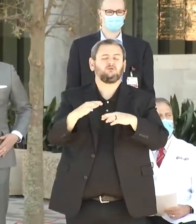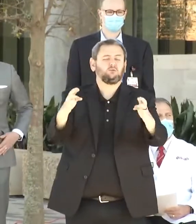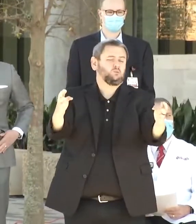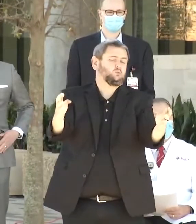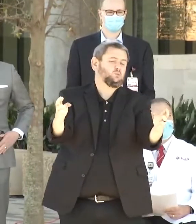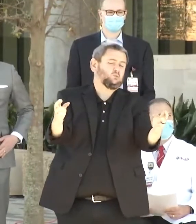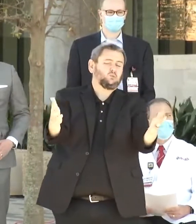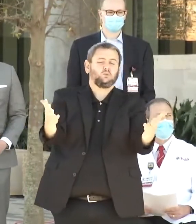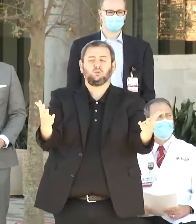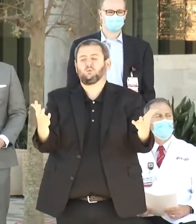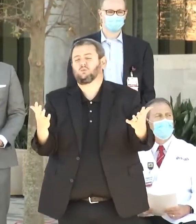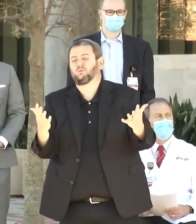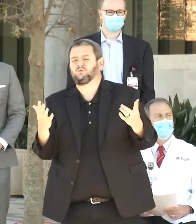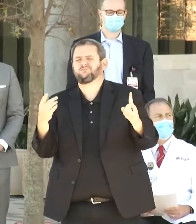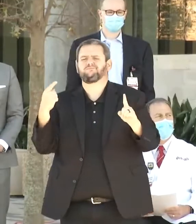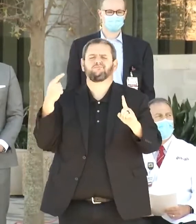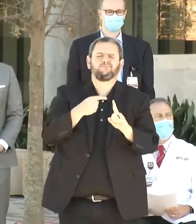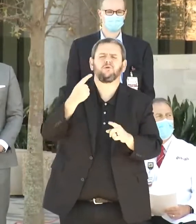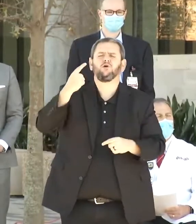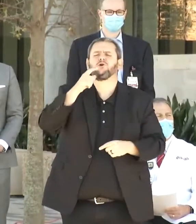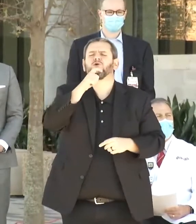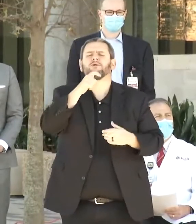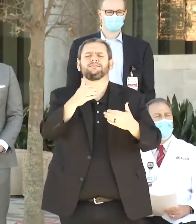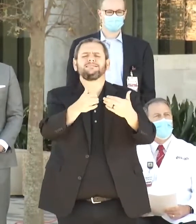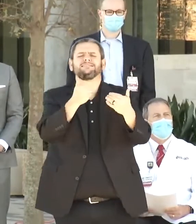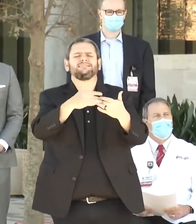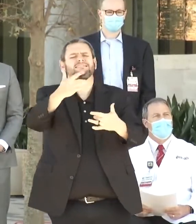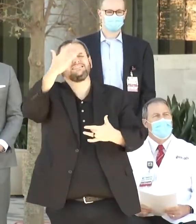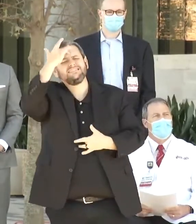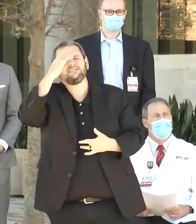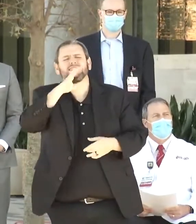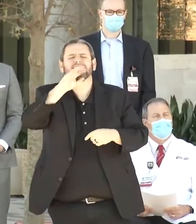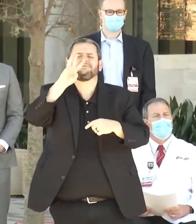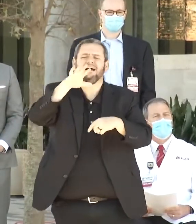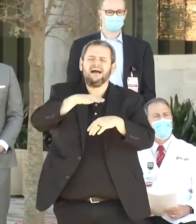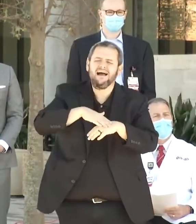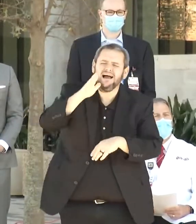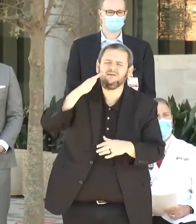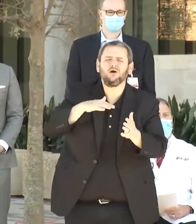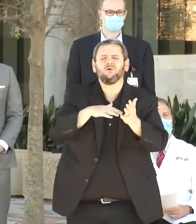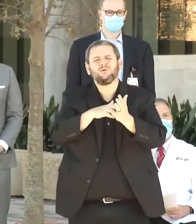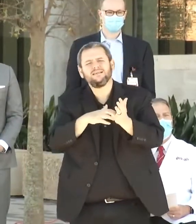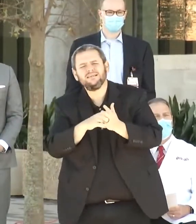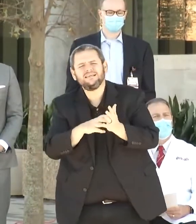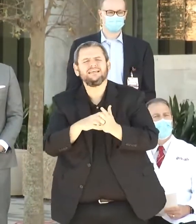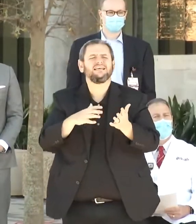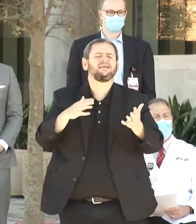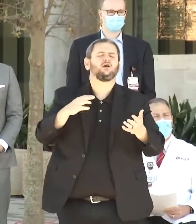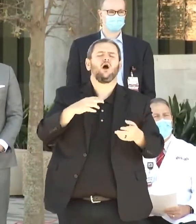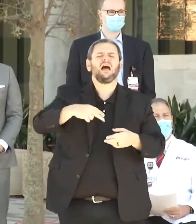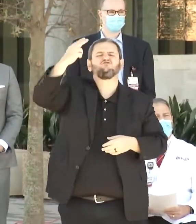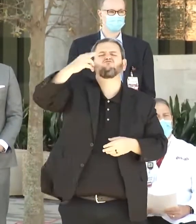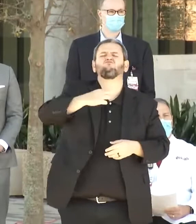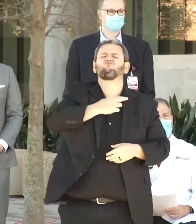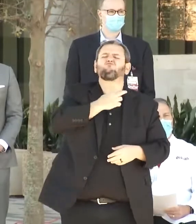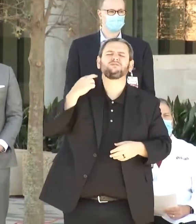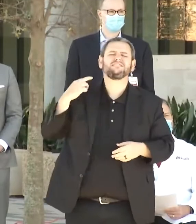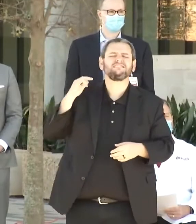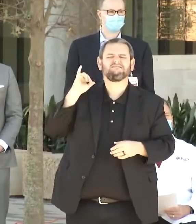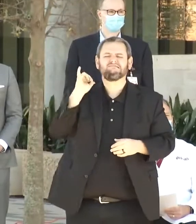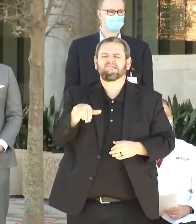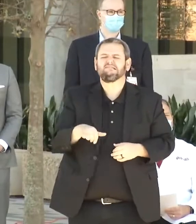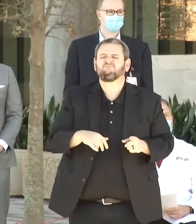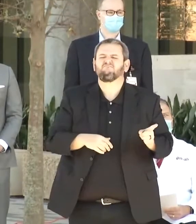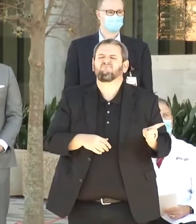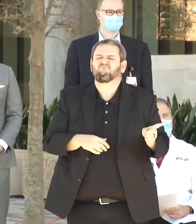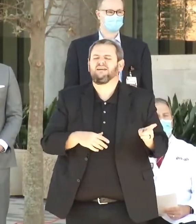vulnerable population and our healthcare workers. It's exciting to know a vaccine's on the way, but it's not an immediate fix.